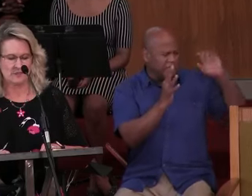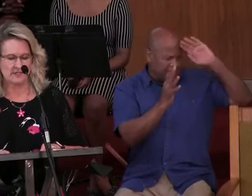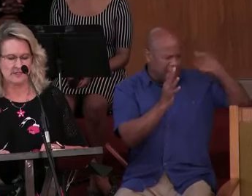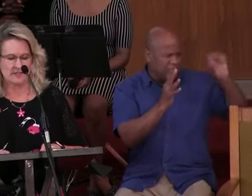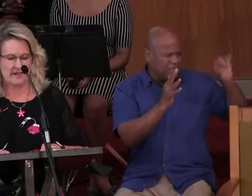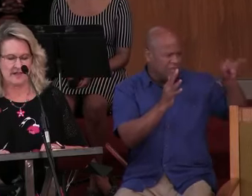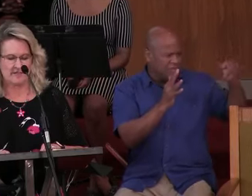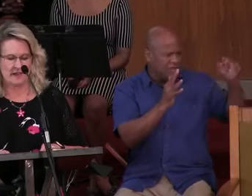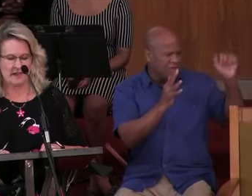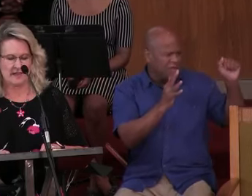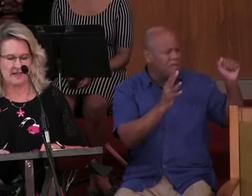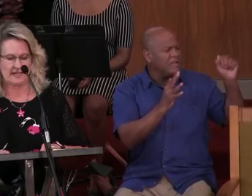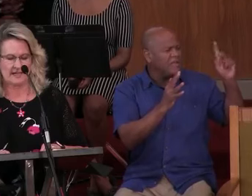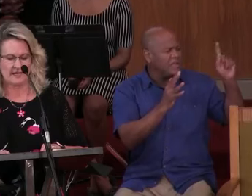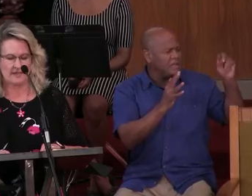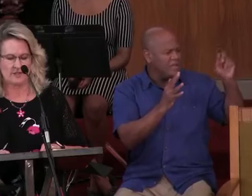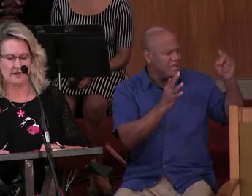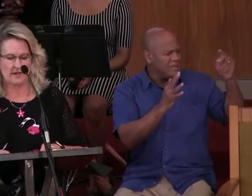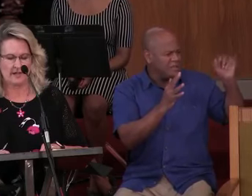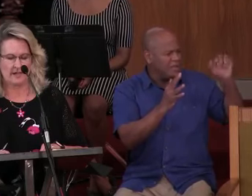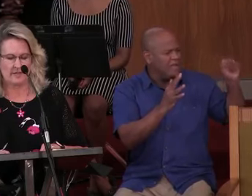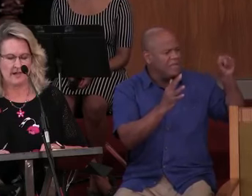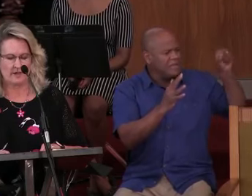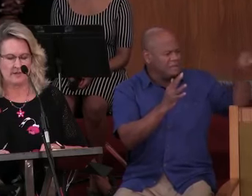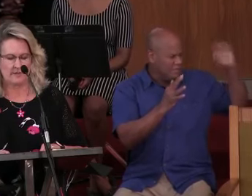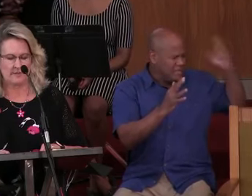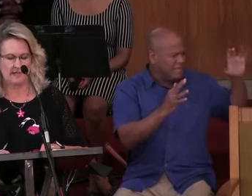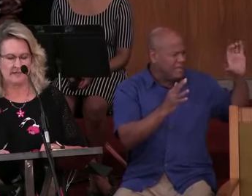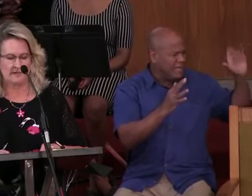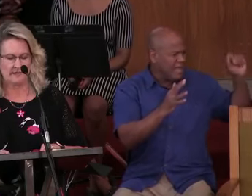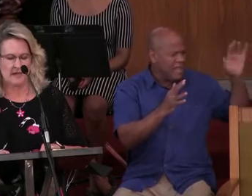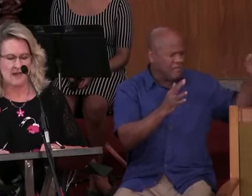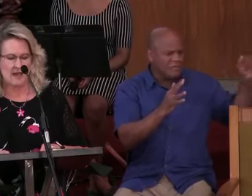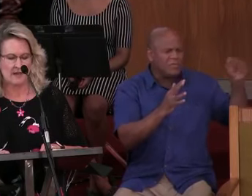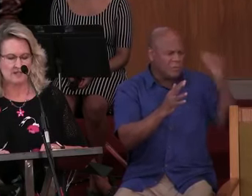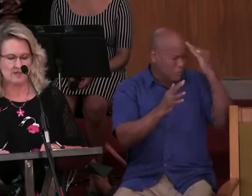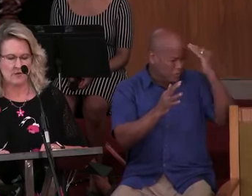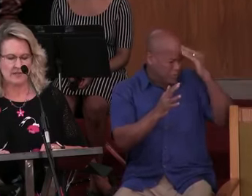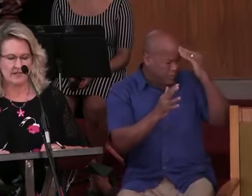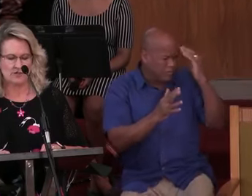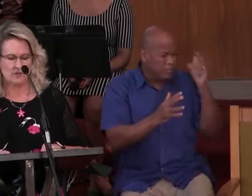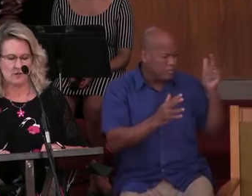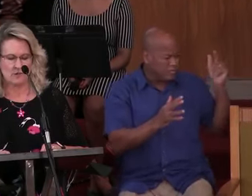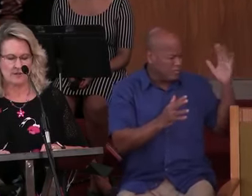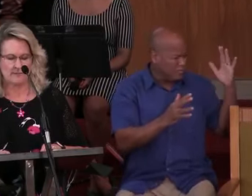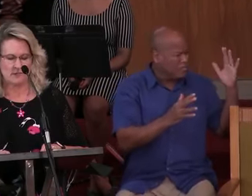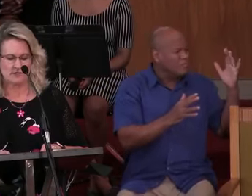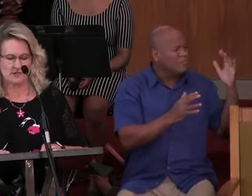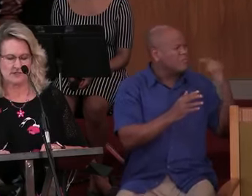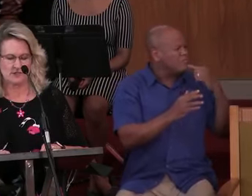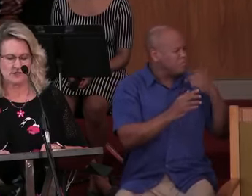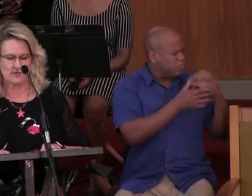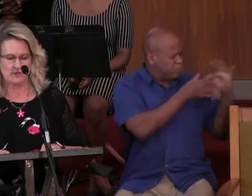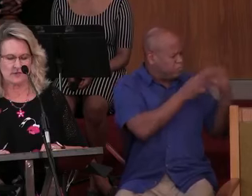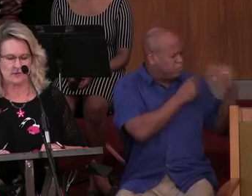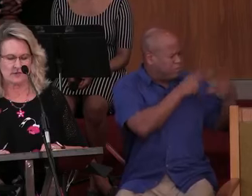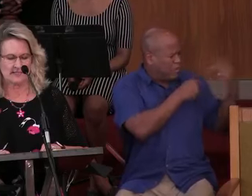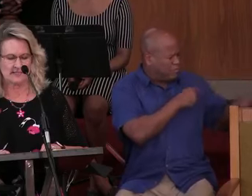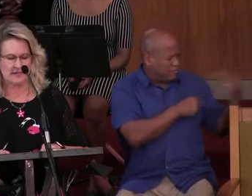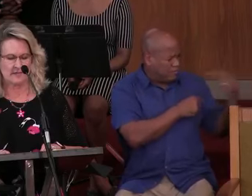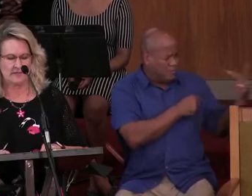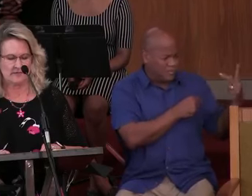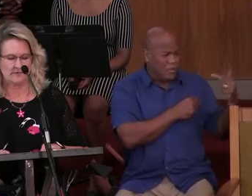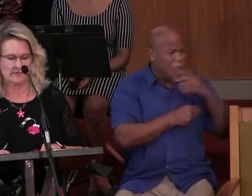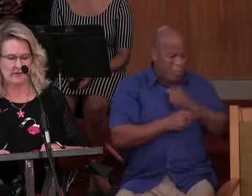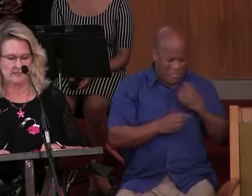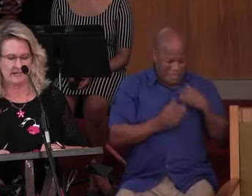to Moses, the man of God, at Kadesh Barnea about you and me? I was 40 years old when Moses, the servant of the Lord,